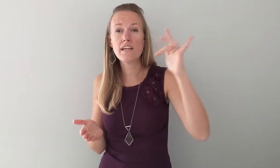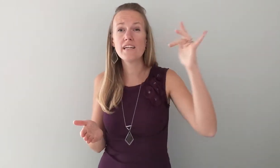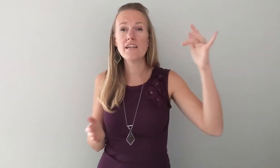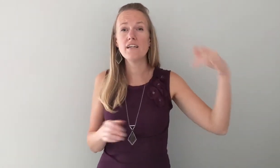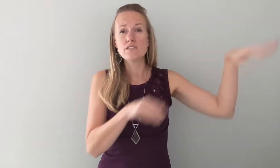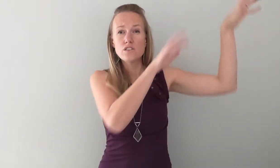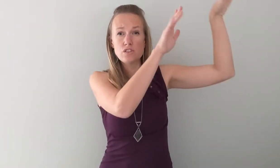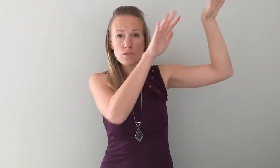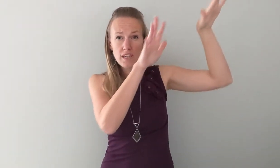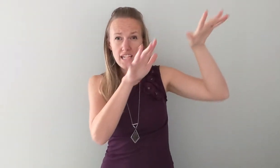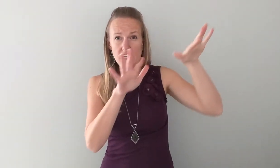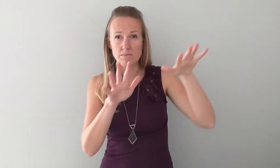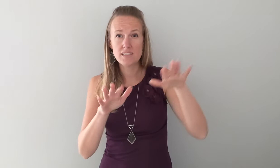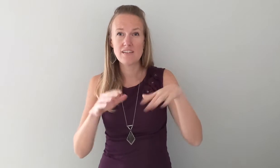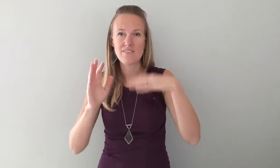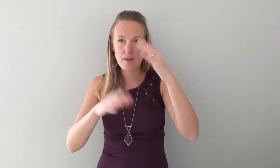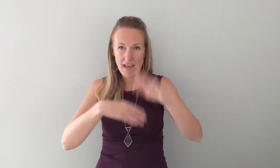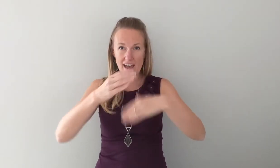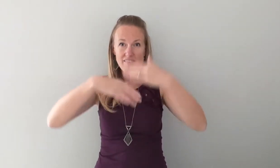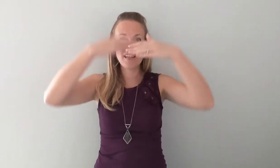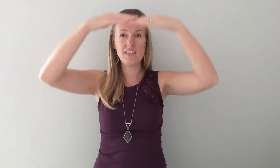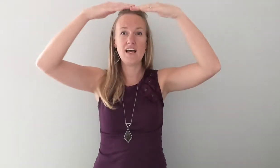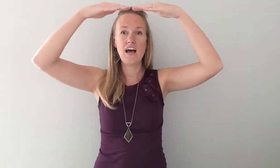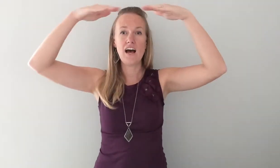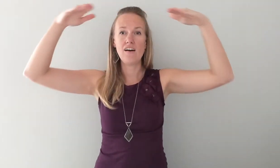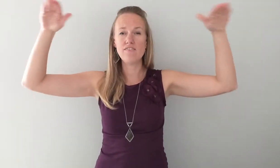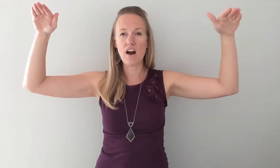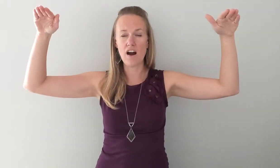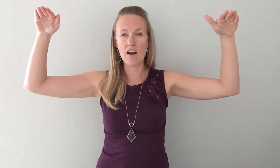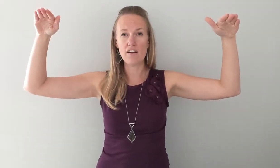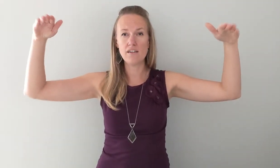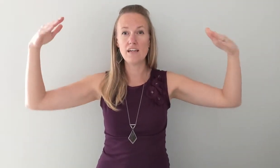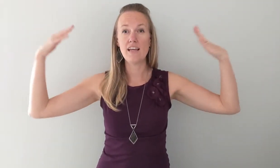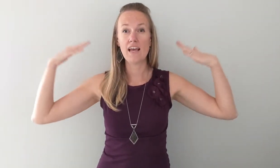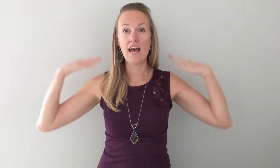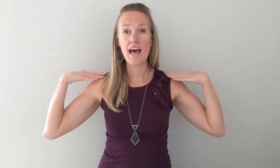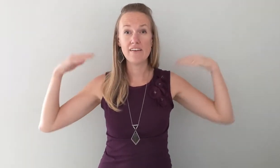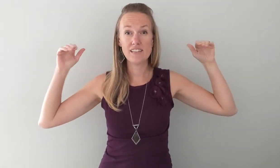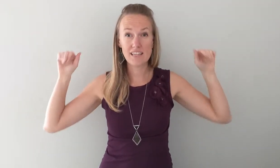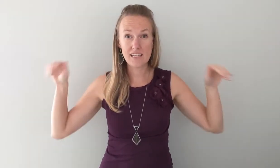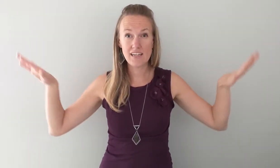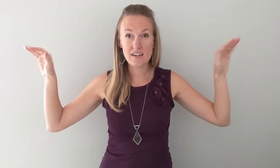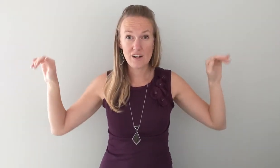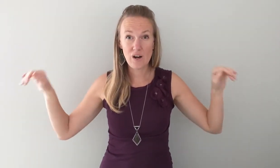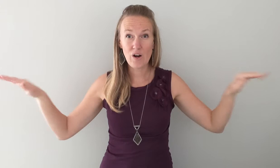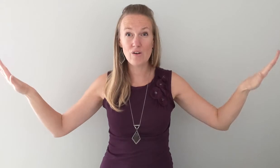Glory streams from heaven afar. Heavenly